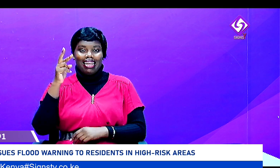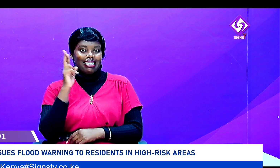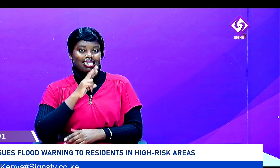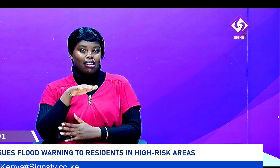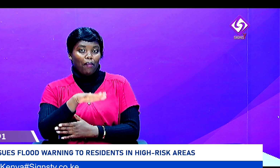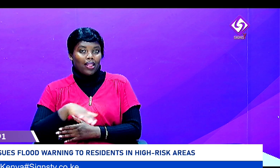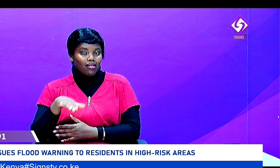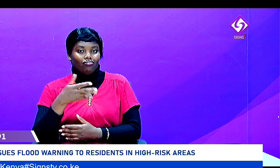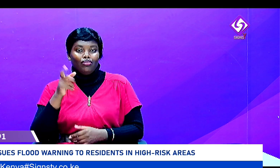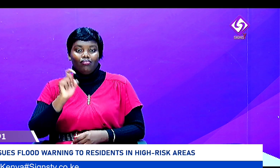flood-prone areas.